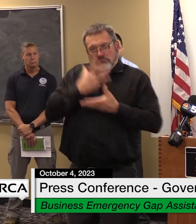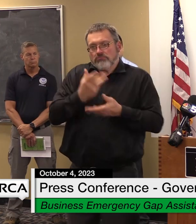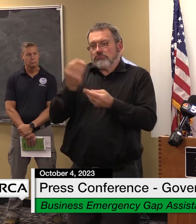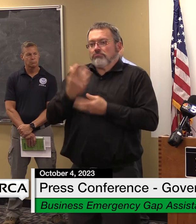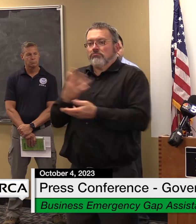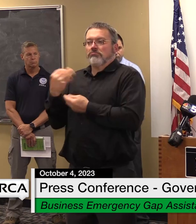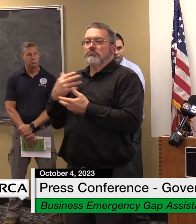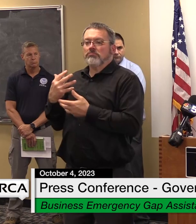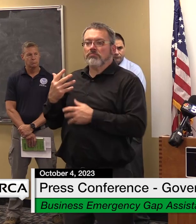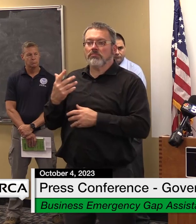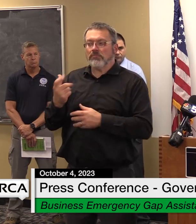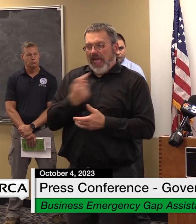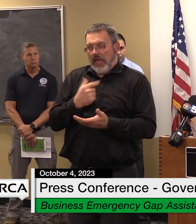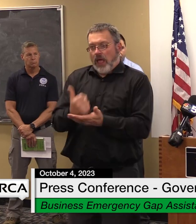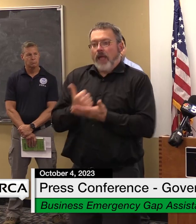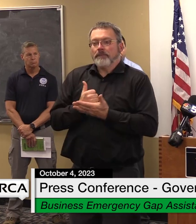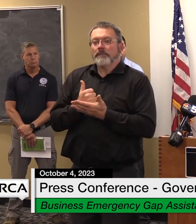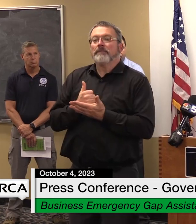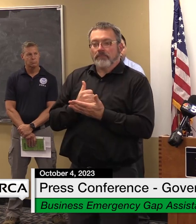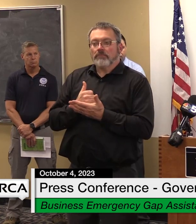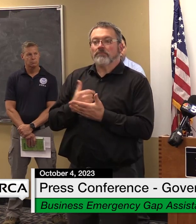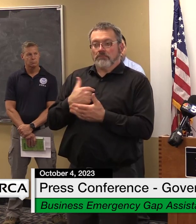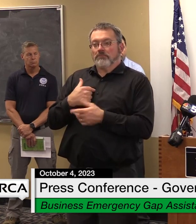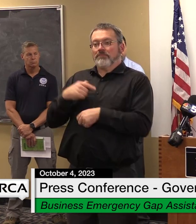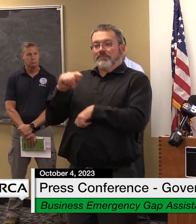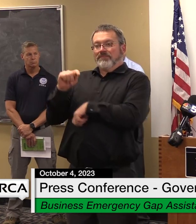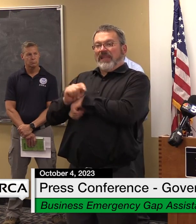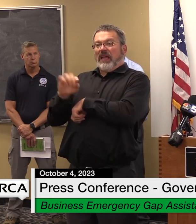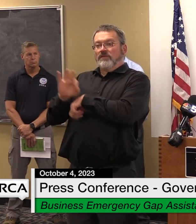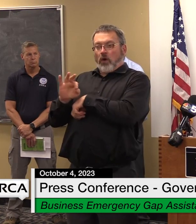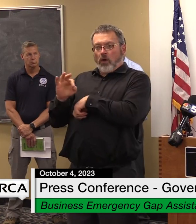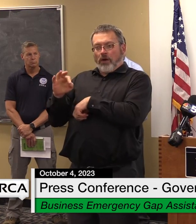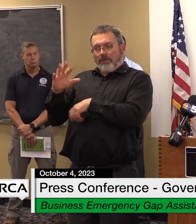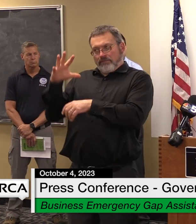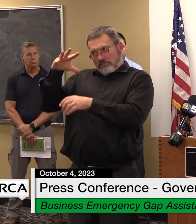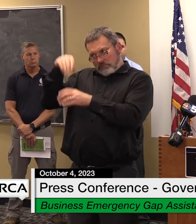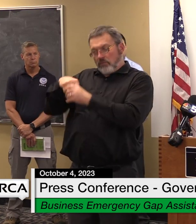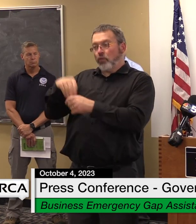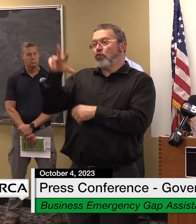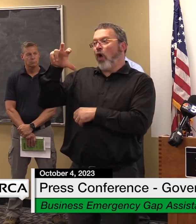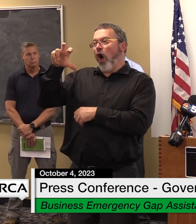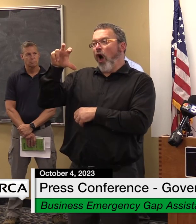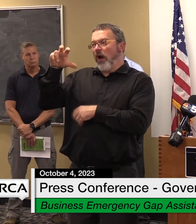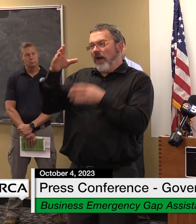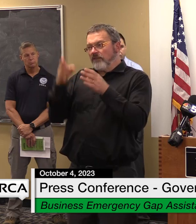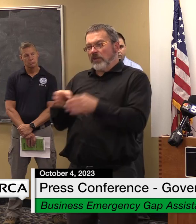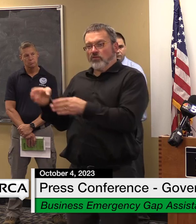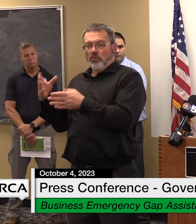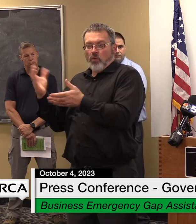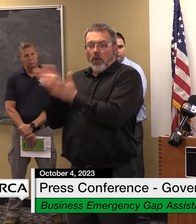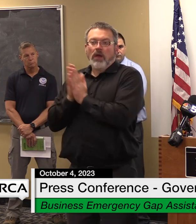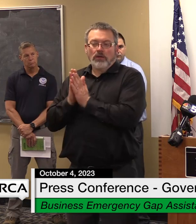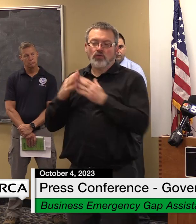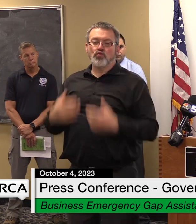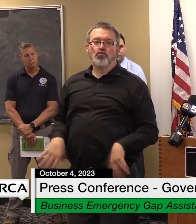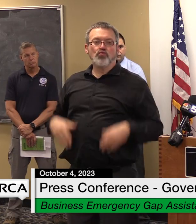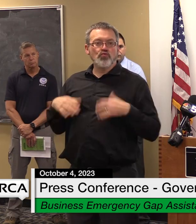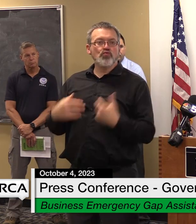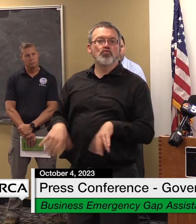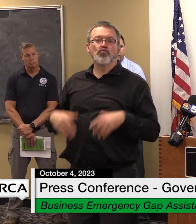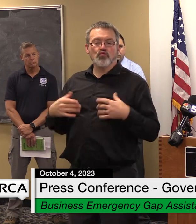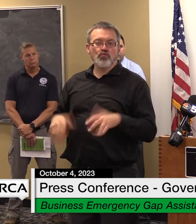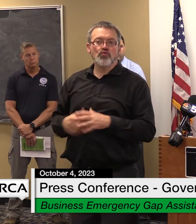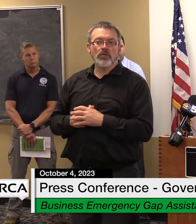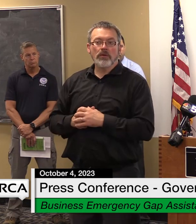assistance. The task force took in over 300 individual requests for help. We also recognized that there were more